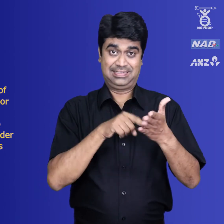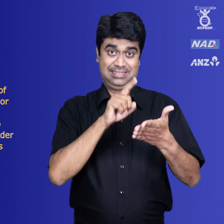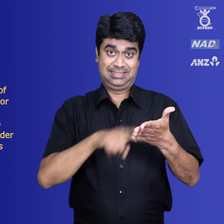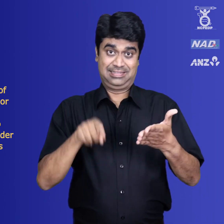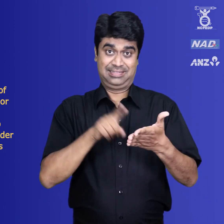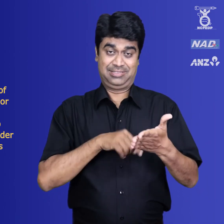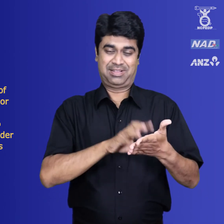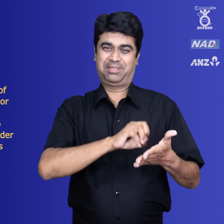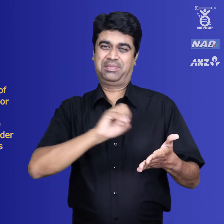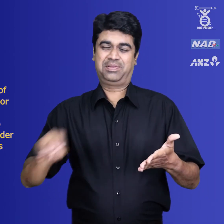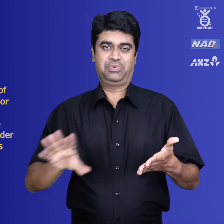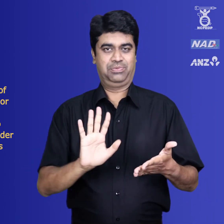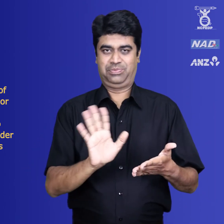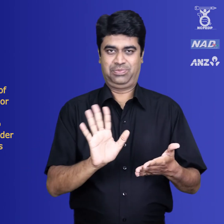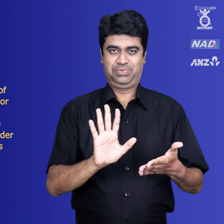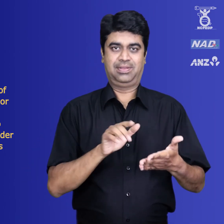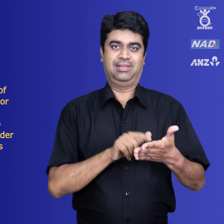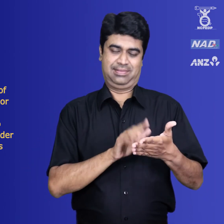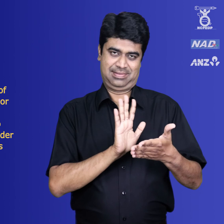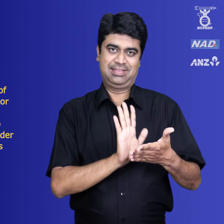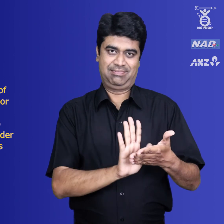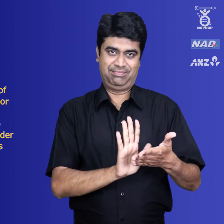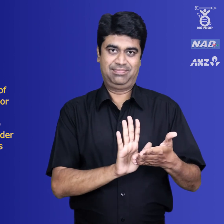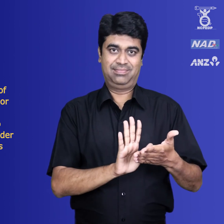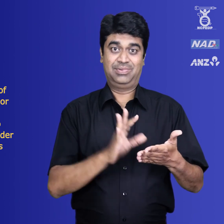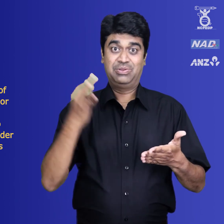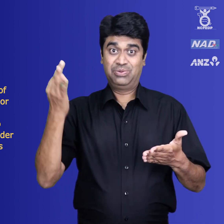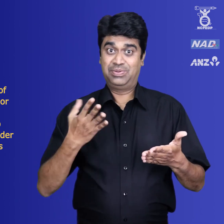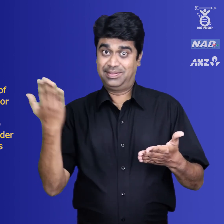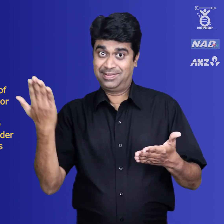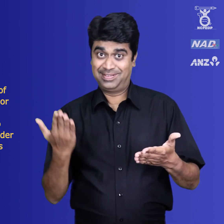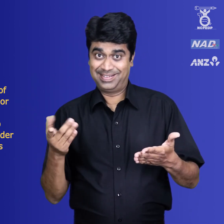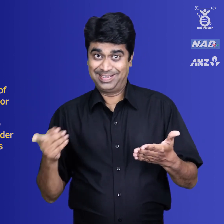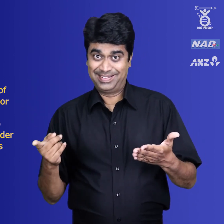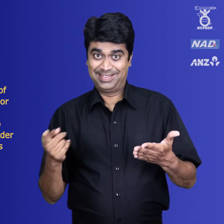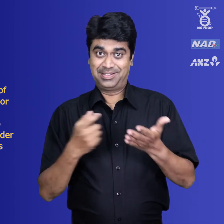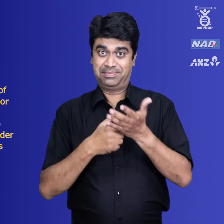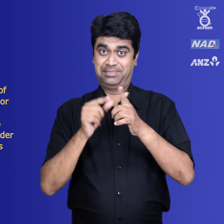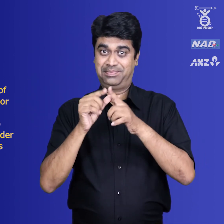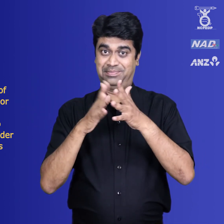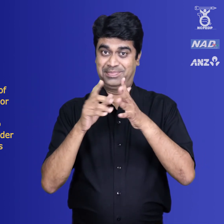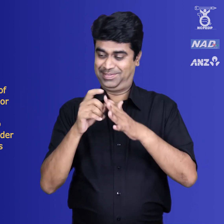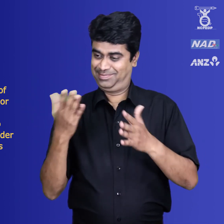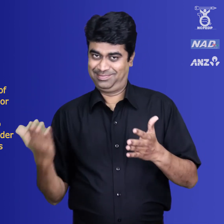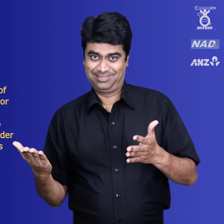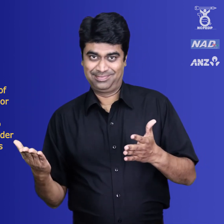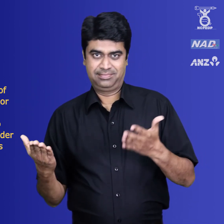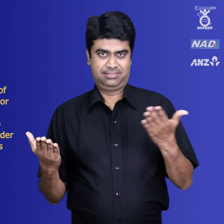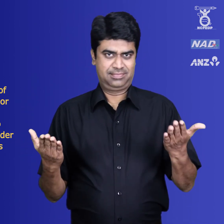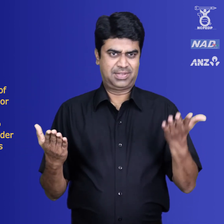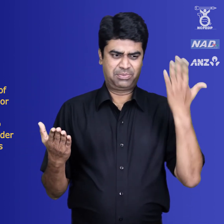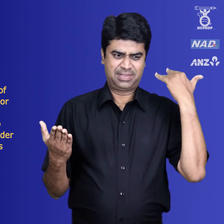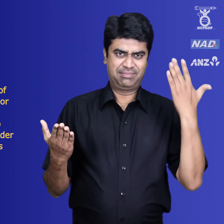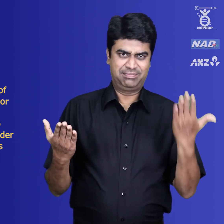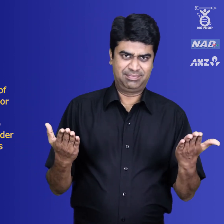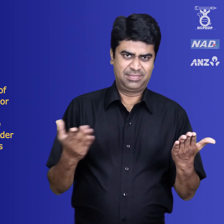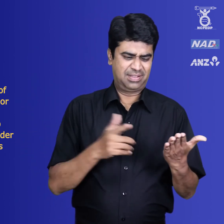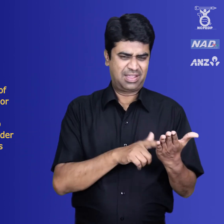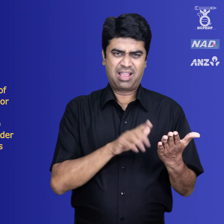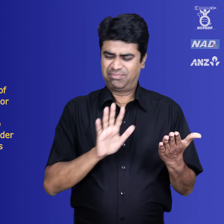Notwithstanding the repeal of the said Act, anything done or any action taken under the said Act shall